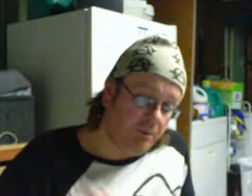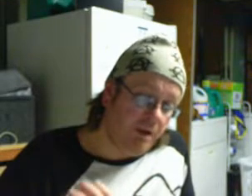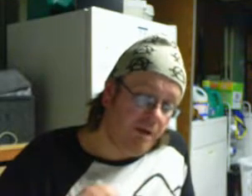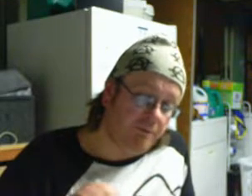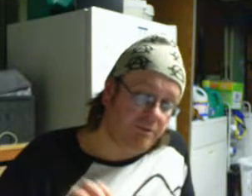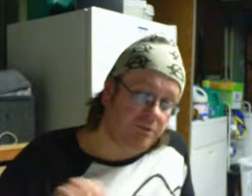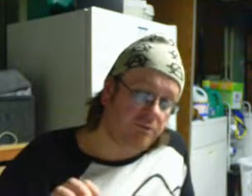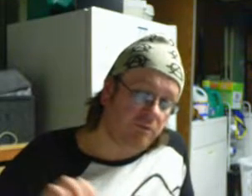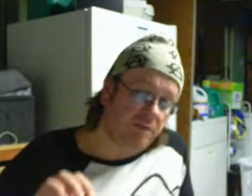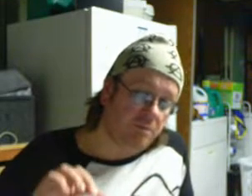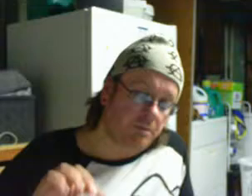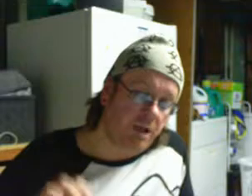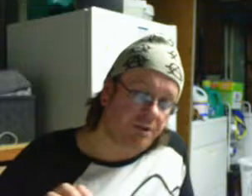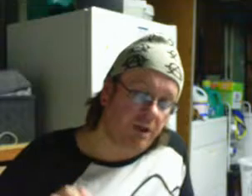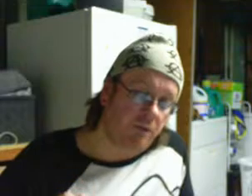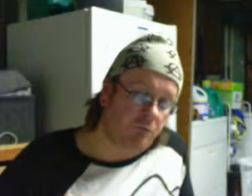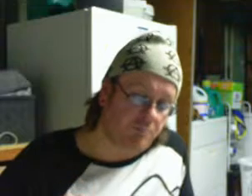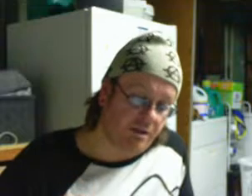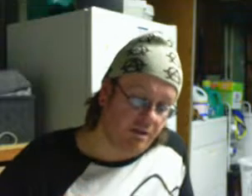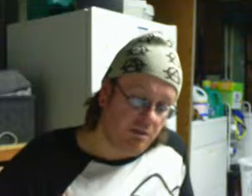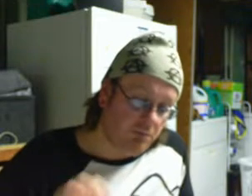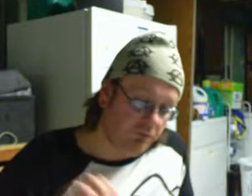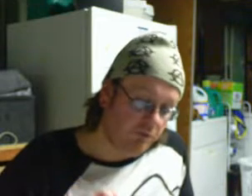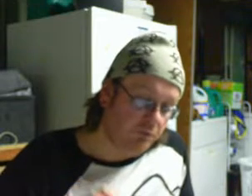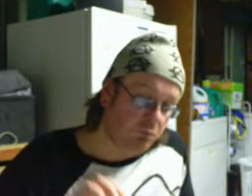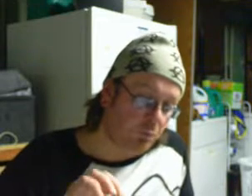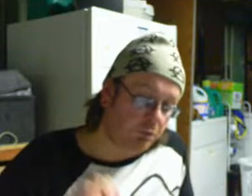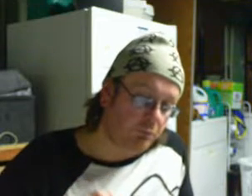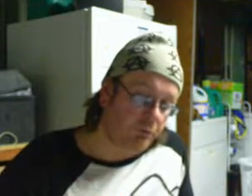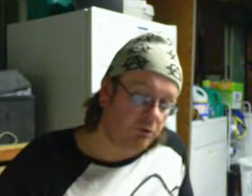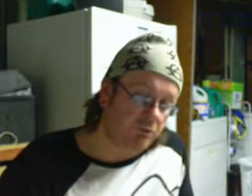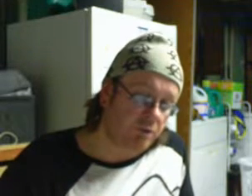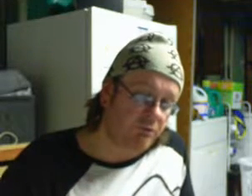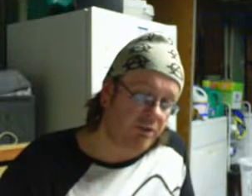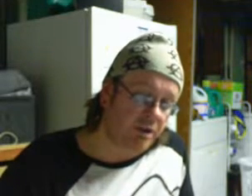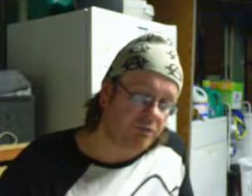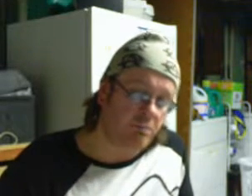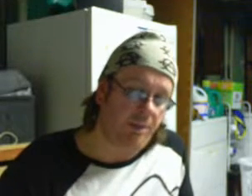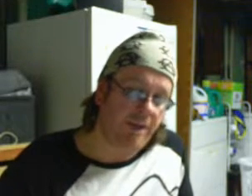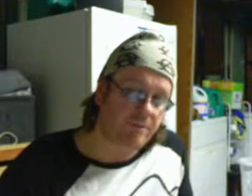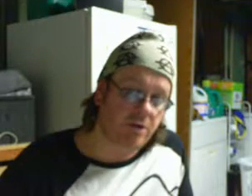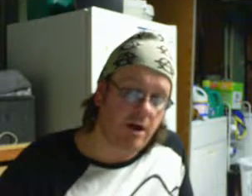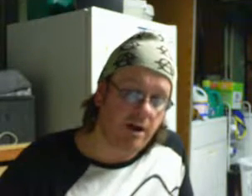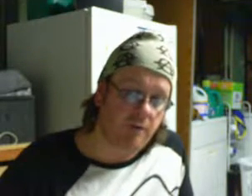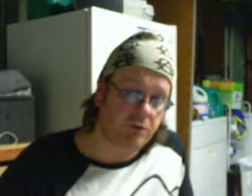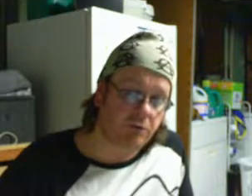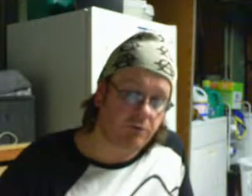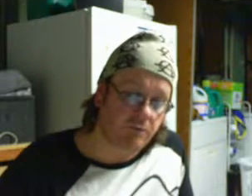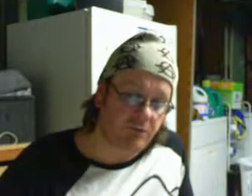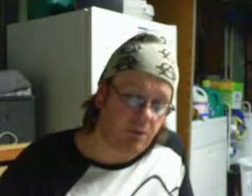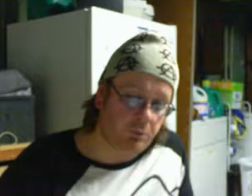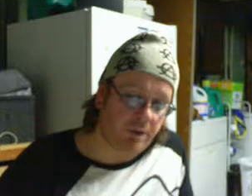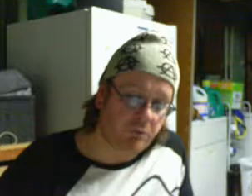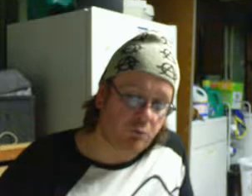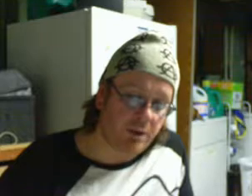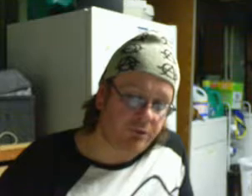So now have cedars of Lebanon cut down for me. My servants will work with your servants, and I shall pay for the hire of your servants at whatever rate you